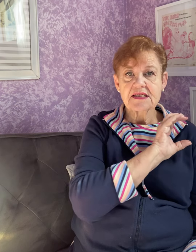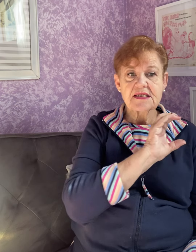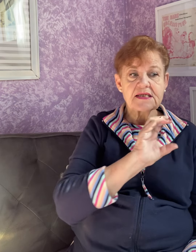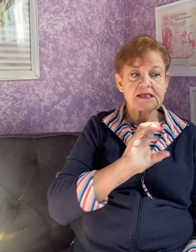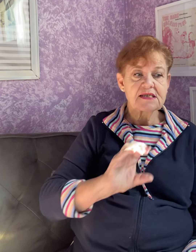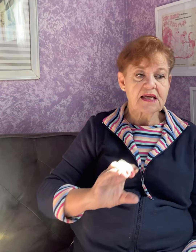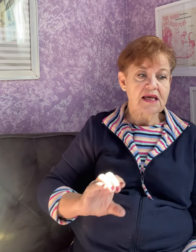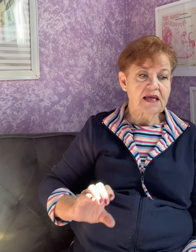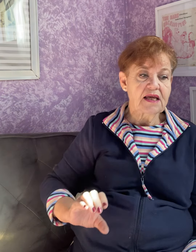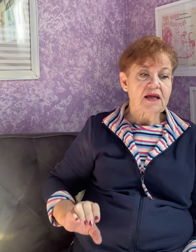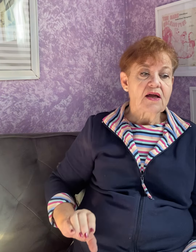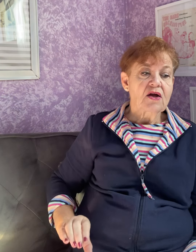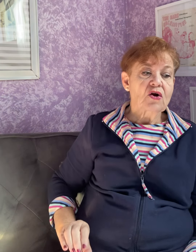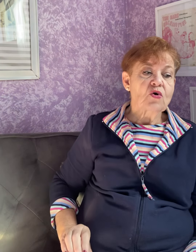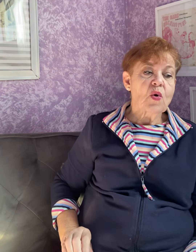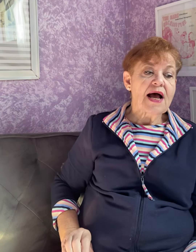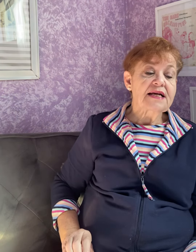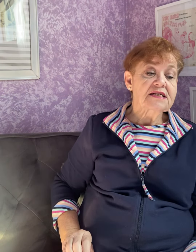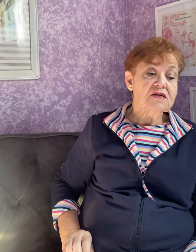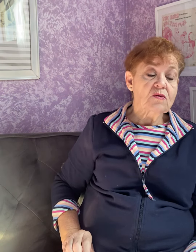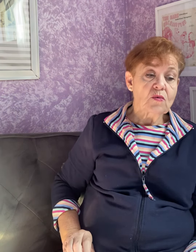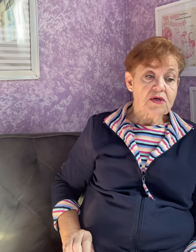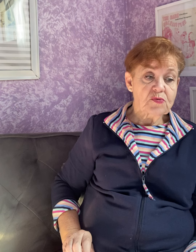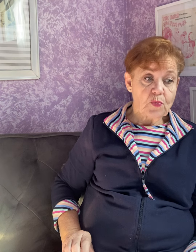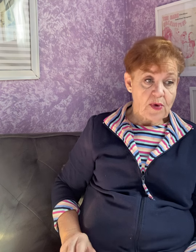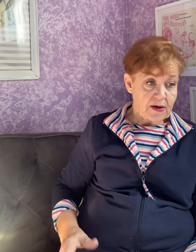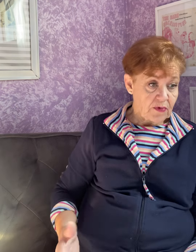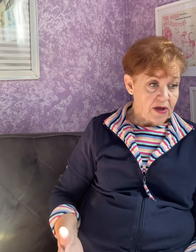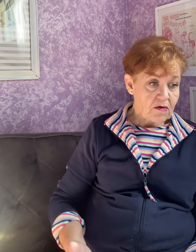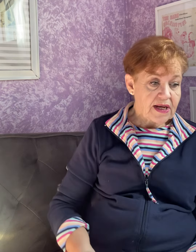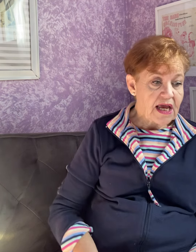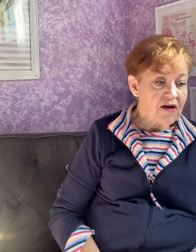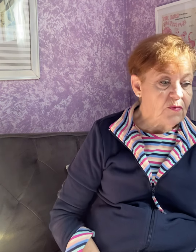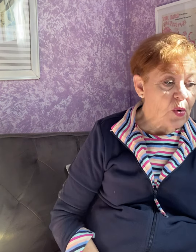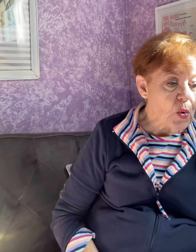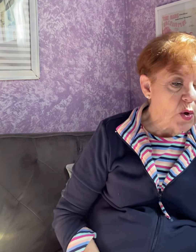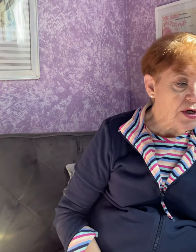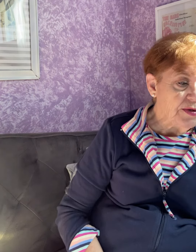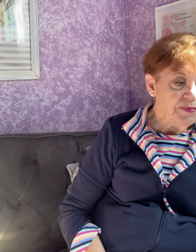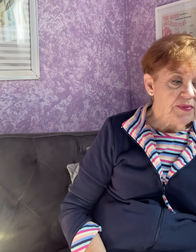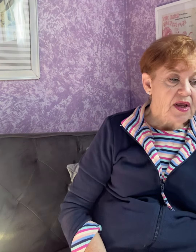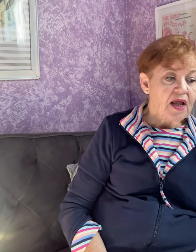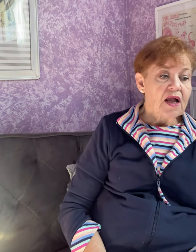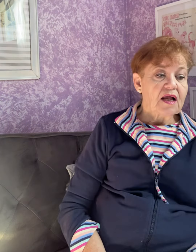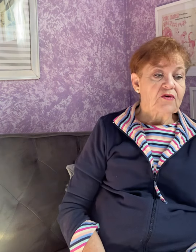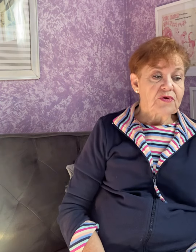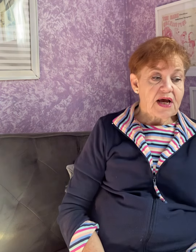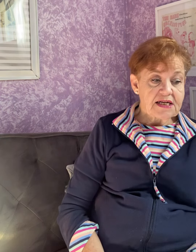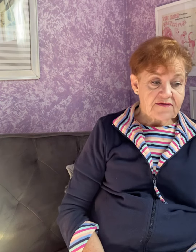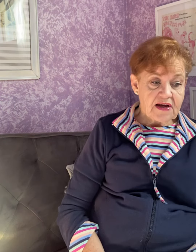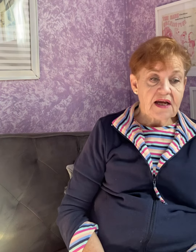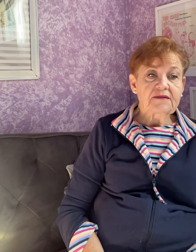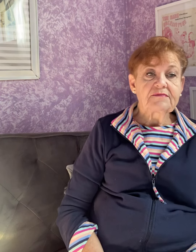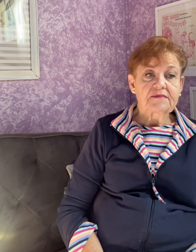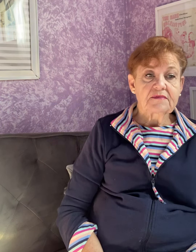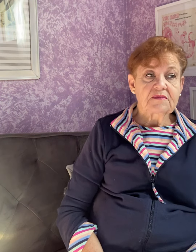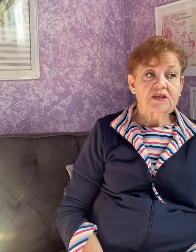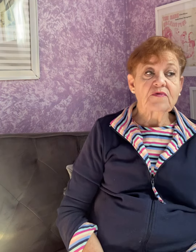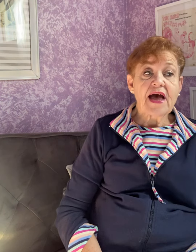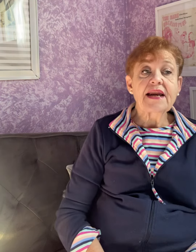the C. Christ was, and we already have born. O night divine. So that is